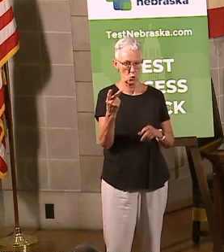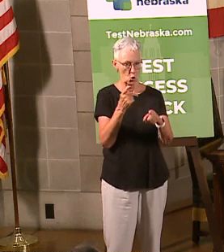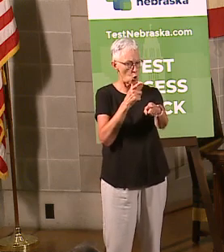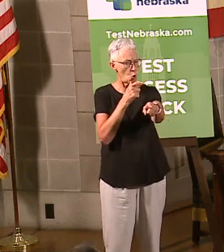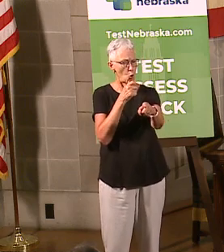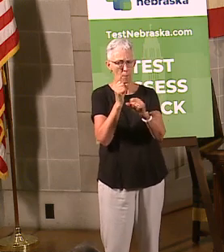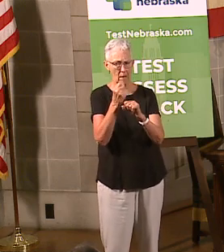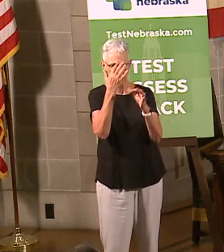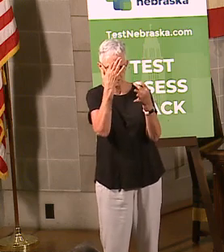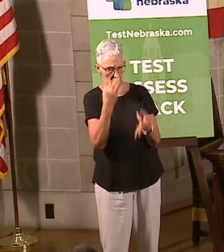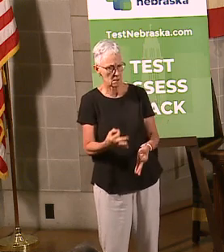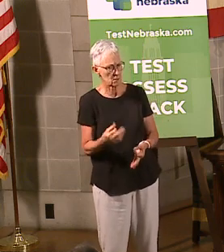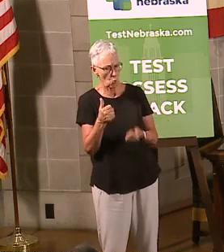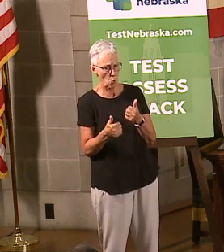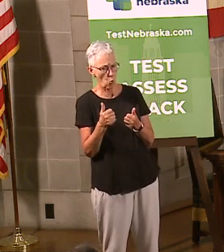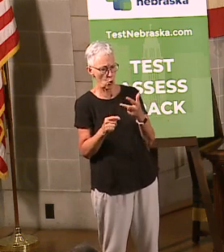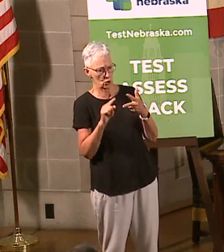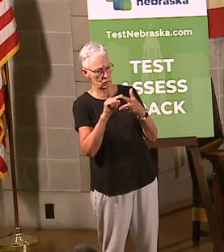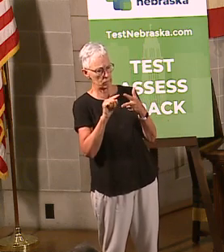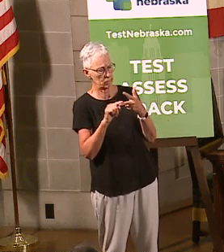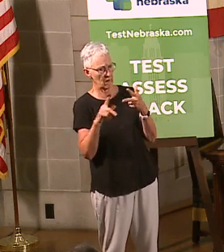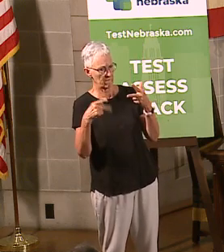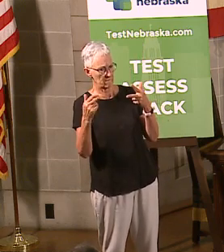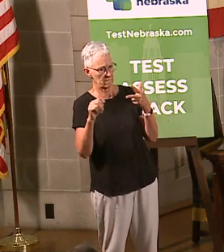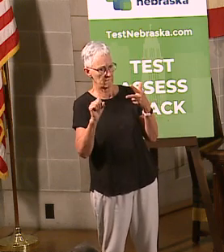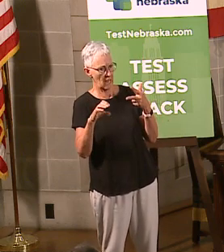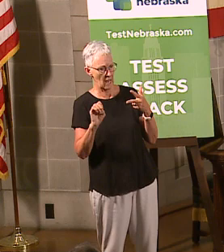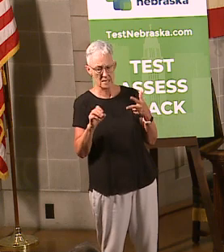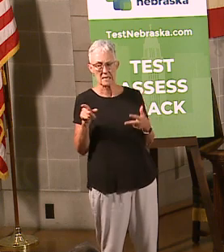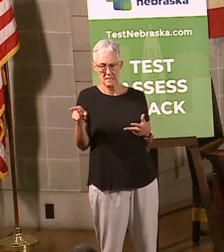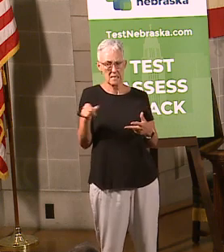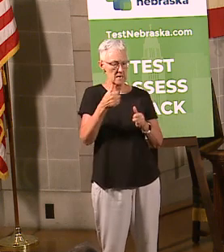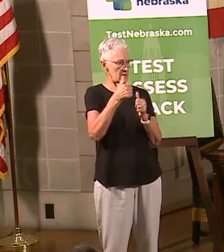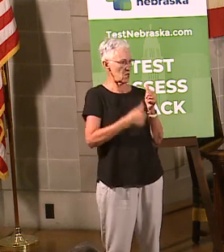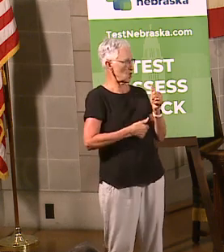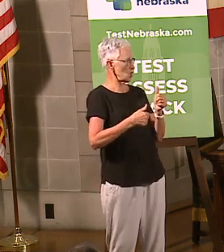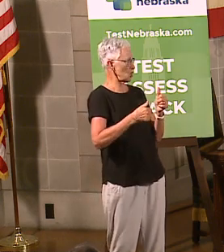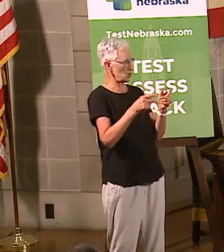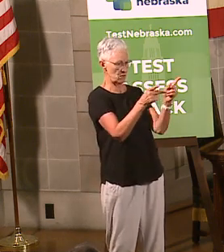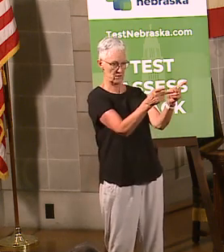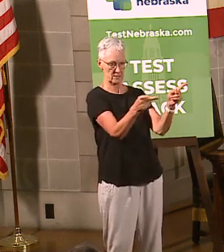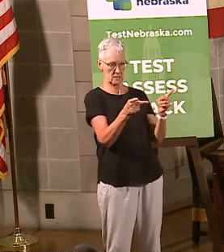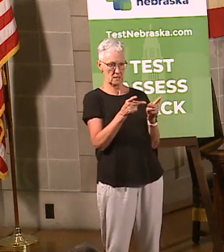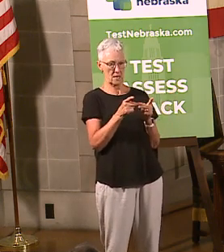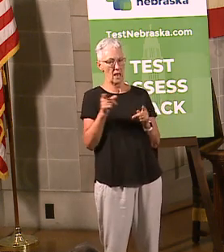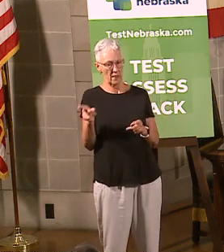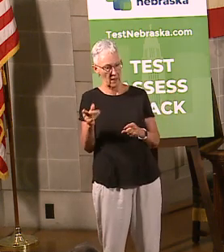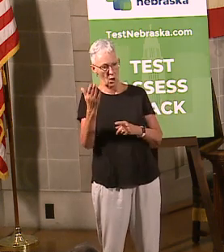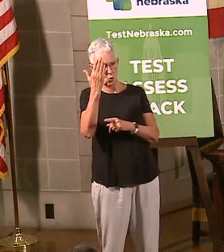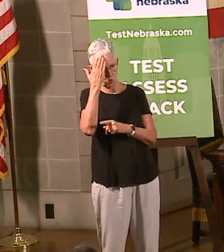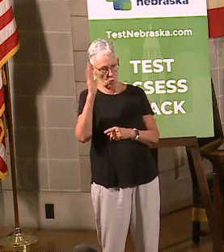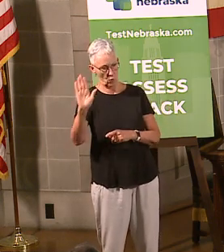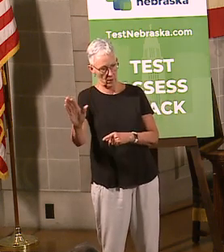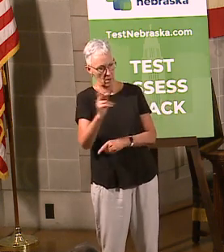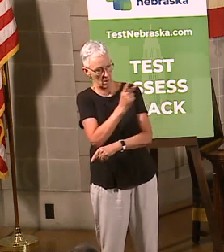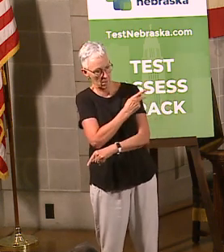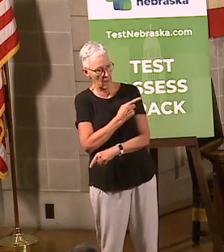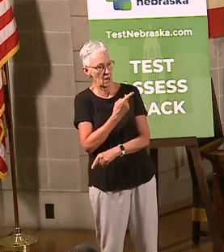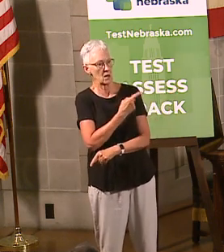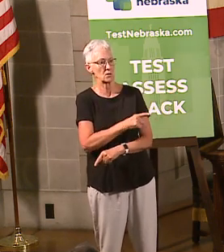in the best interest of the patient. They know their patients, they know their residents, and what's in their best interest.